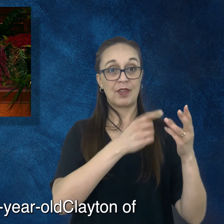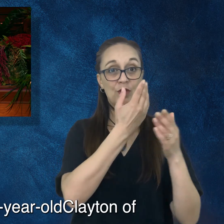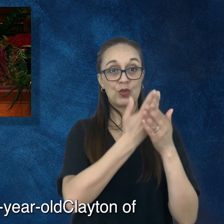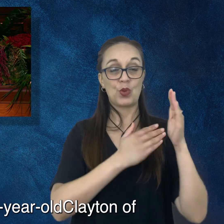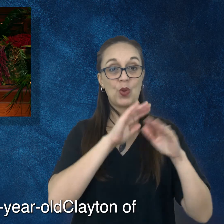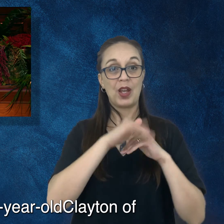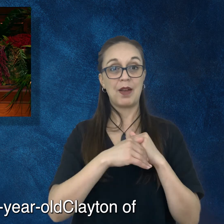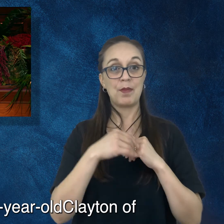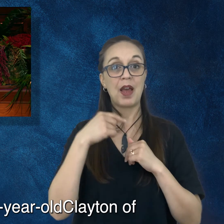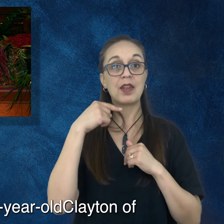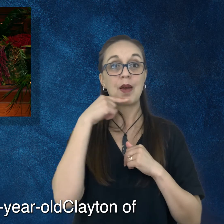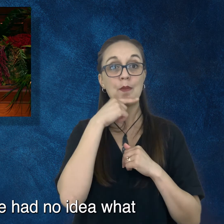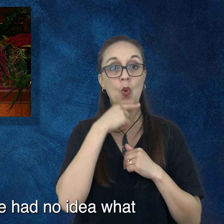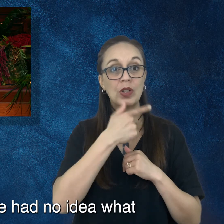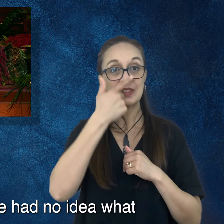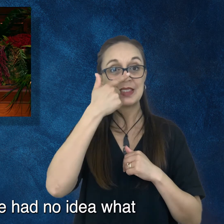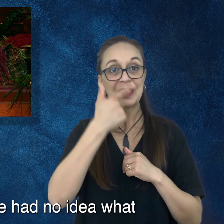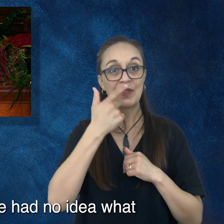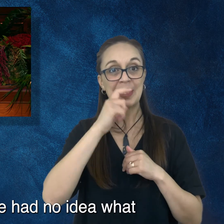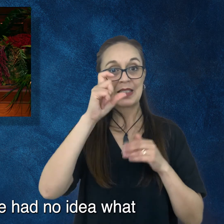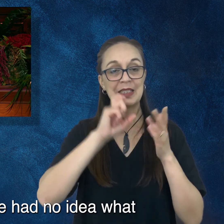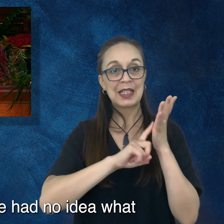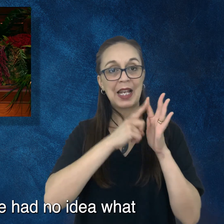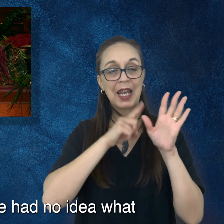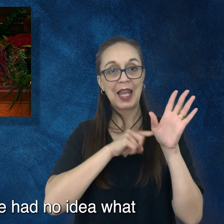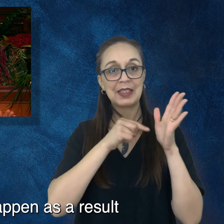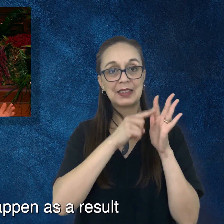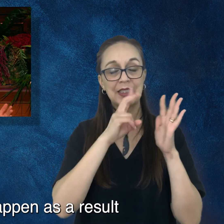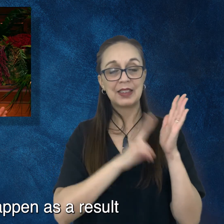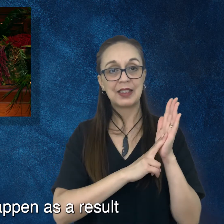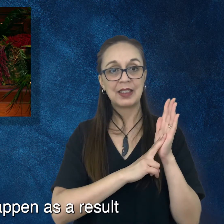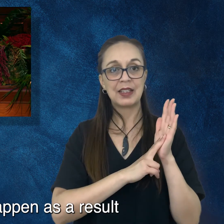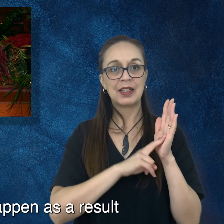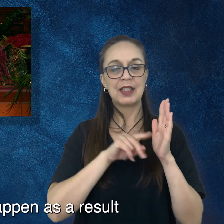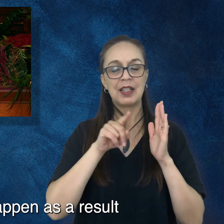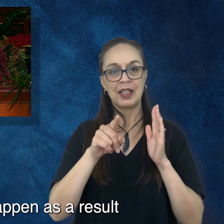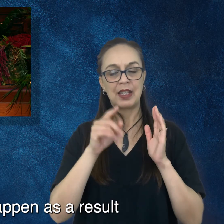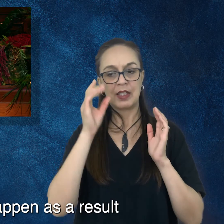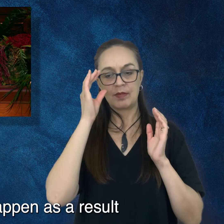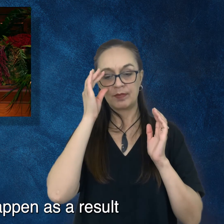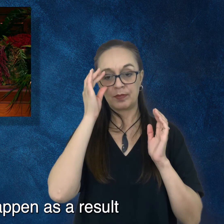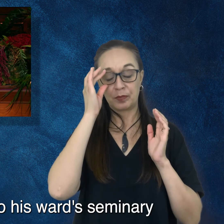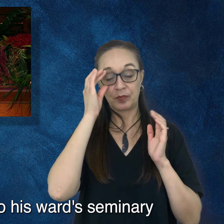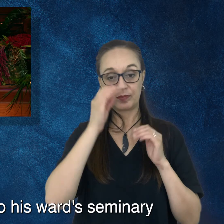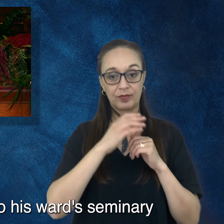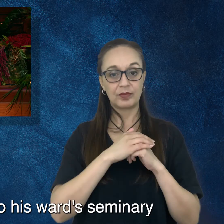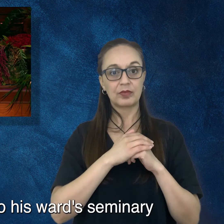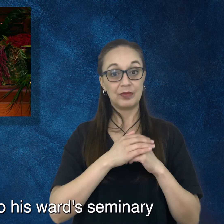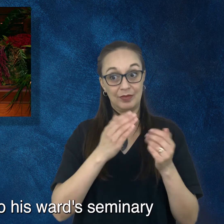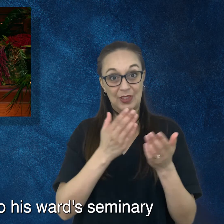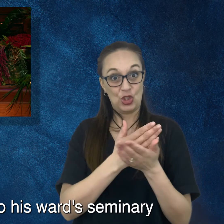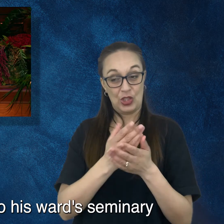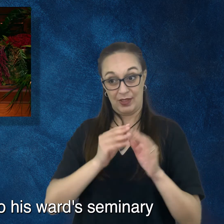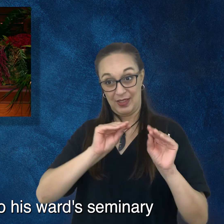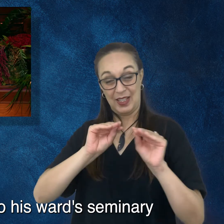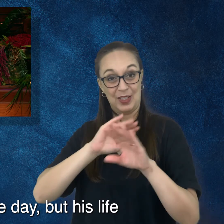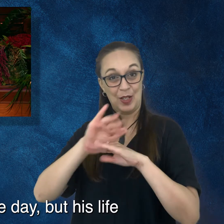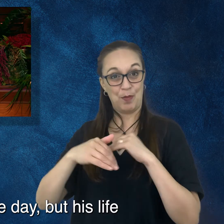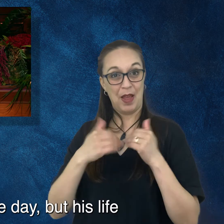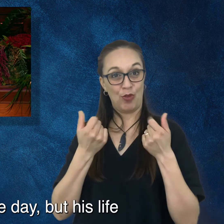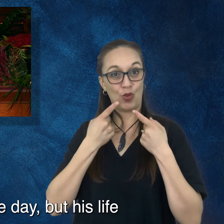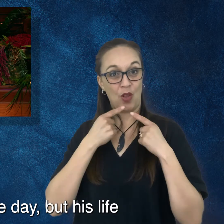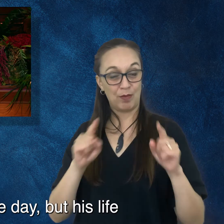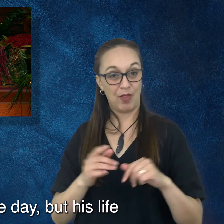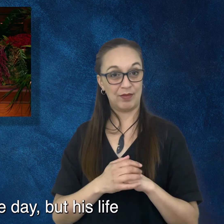Seventeen-year-old Clayton of Cape Verde had no idea what would happen as a result of walking into his ward seminary